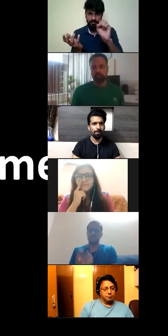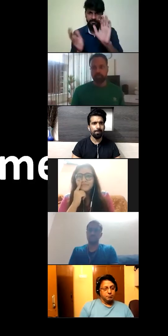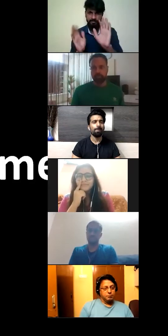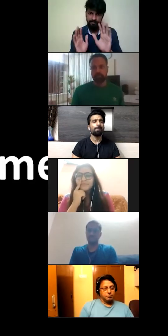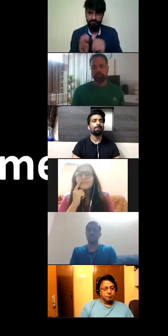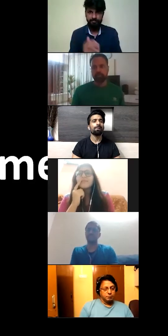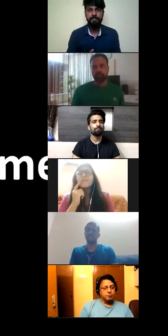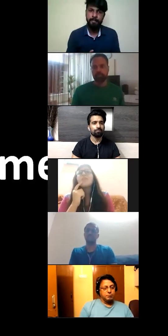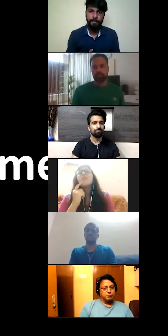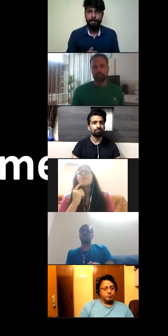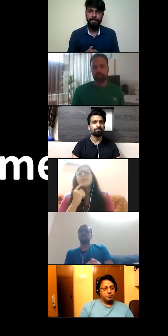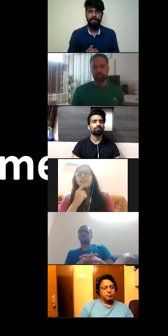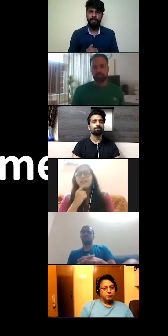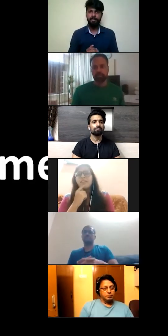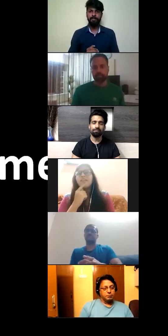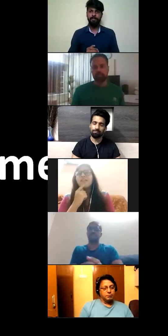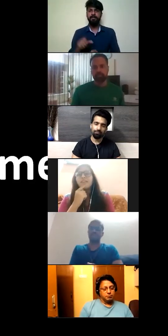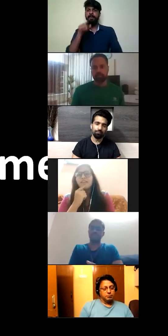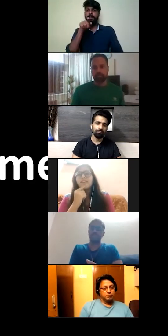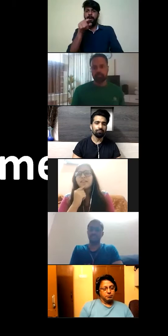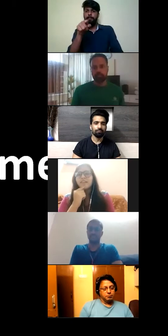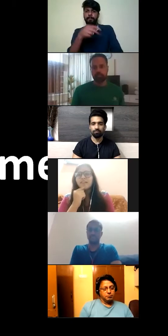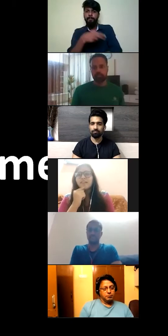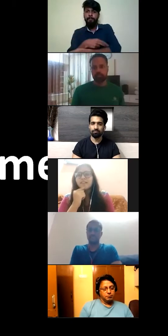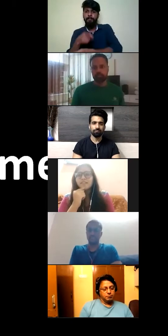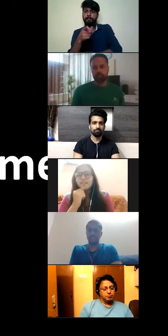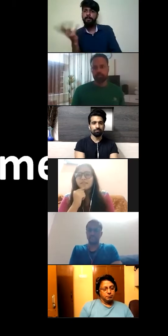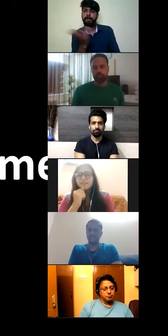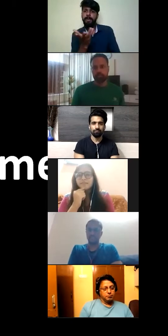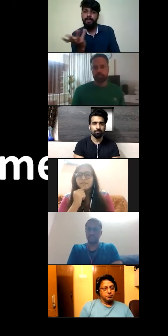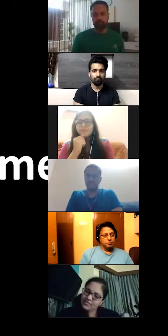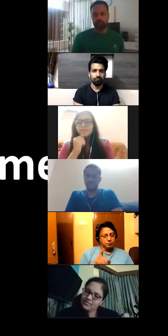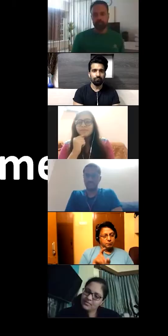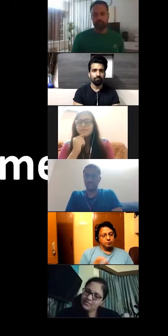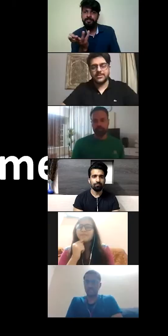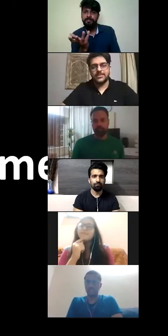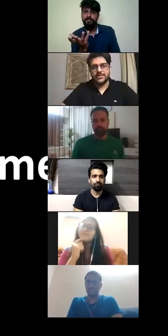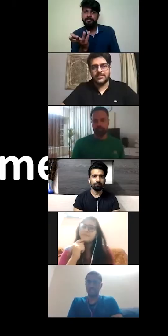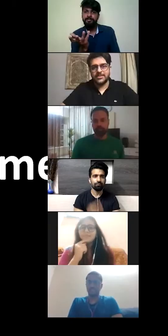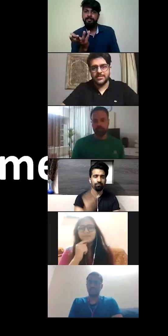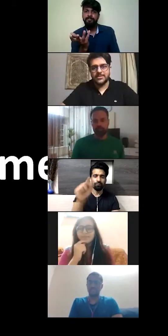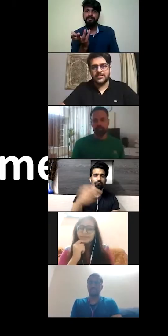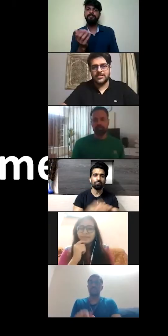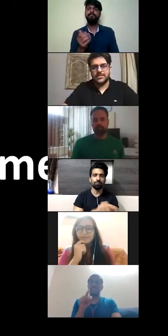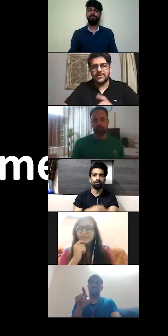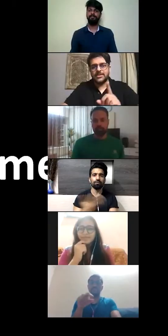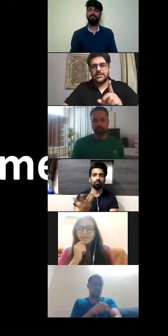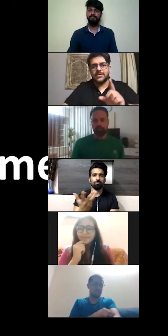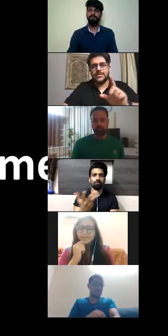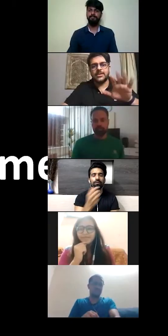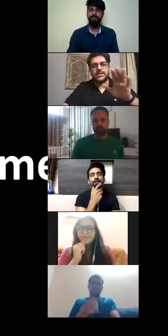ISL. So you have to remember that. Your name, what? Your name, what?